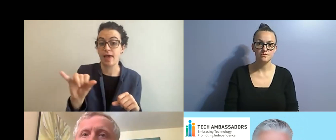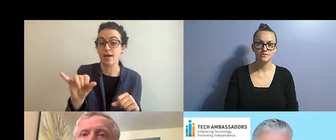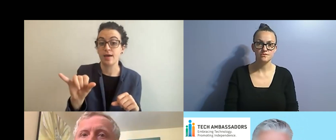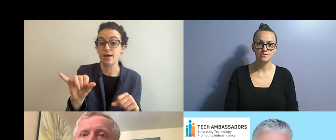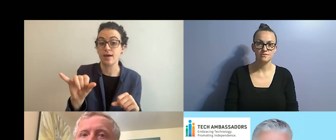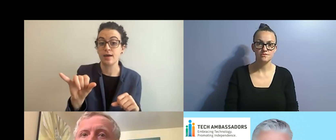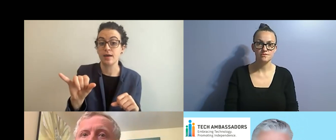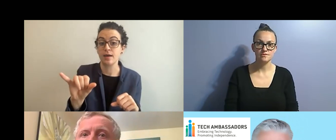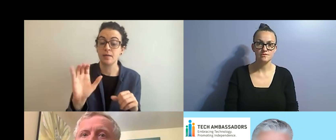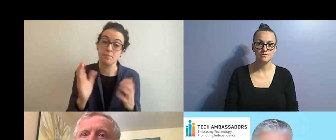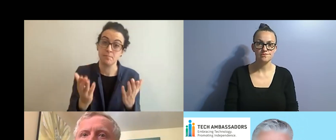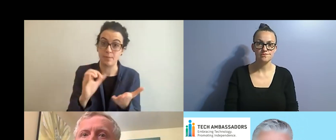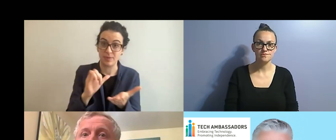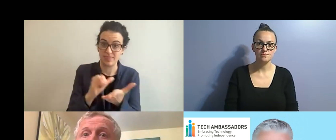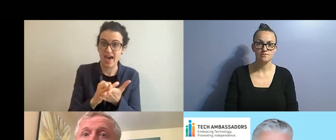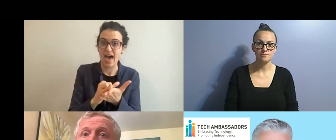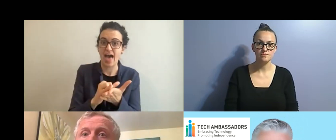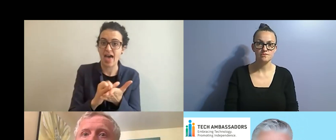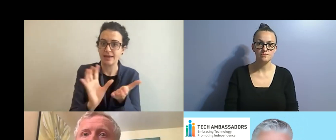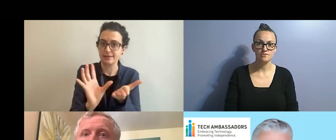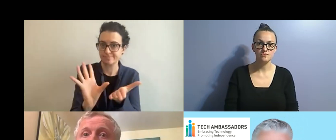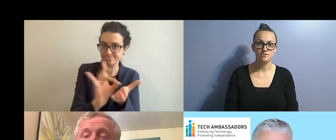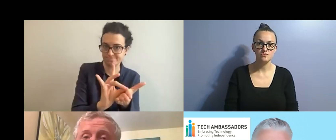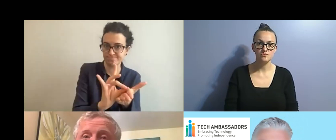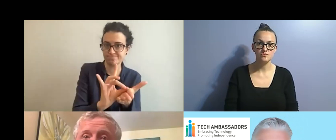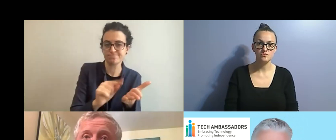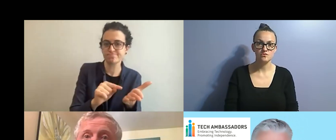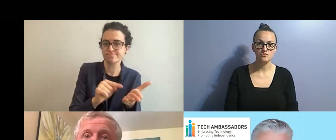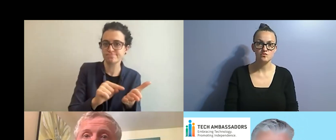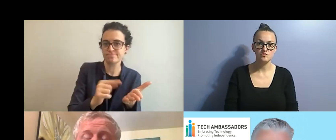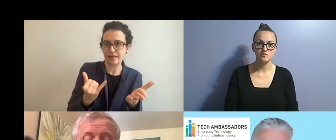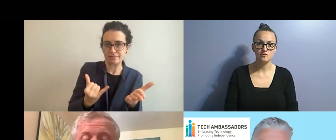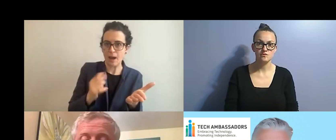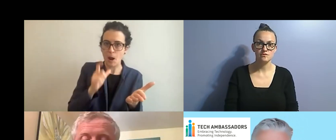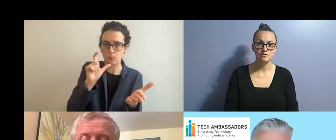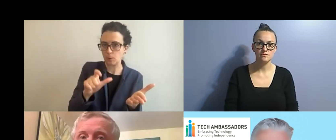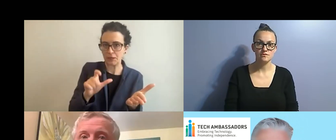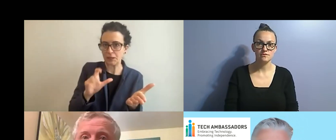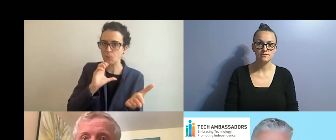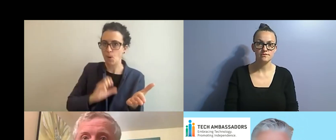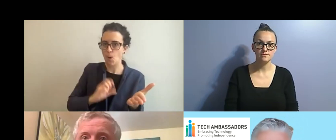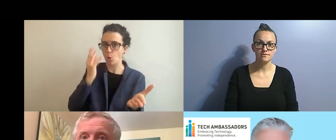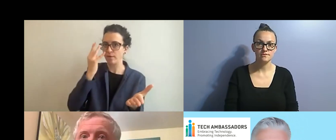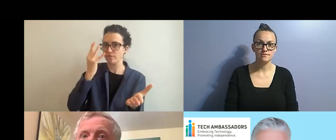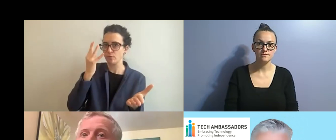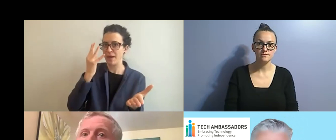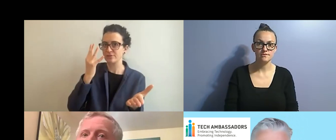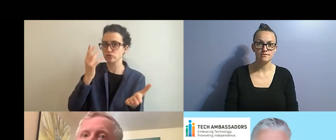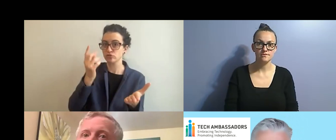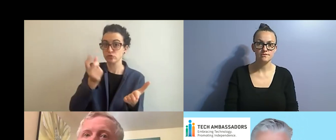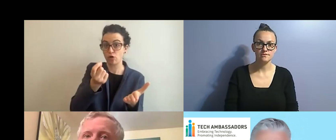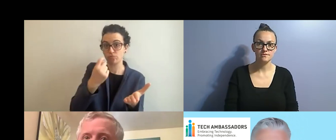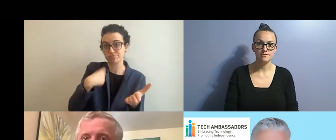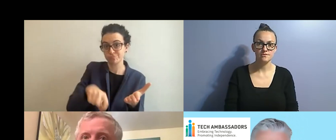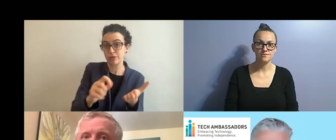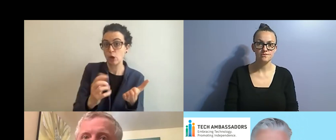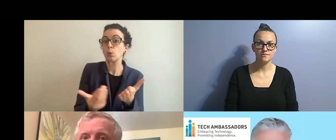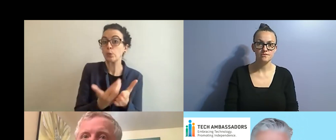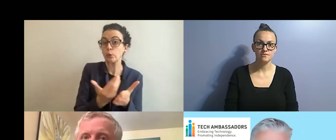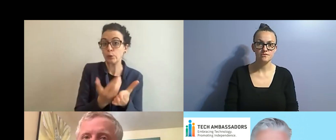need that anymore, but you would like to use it for something else. You can reuse it over and over, reuse